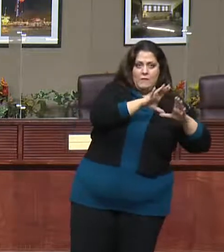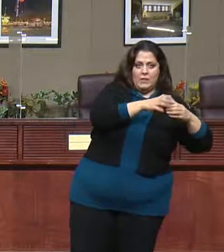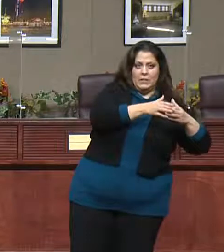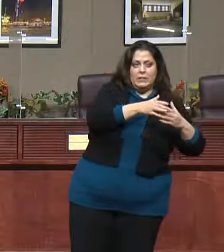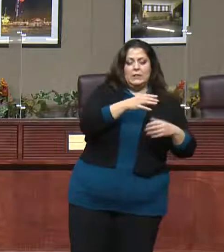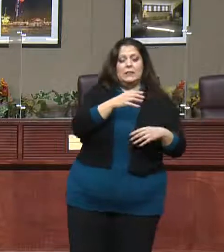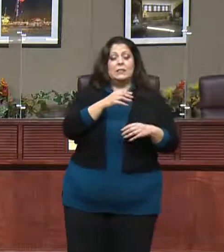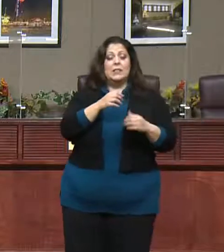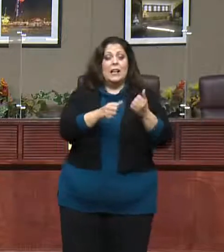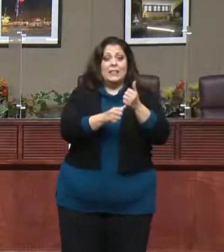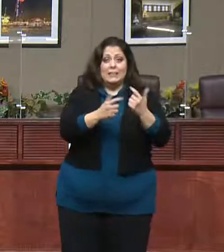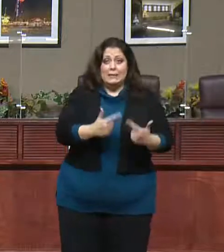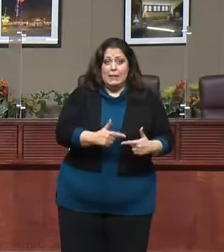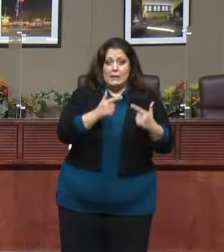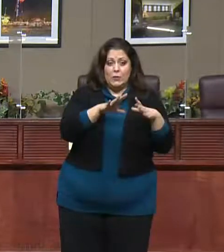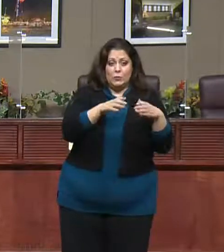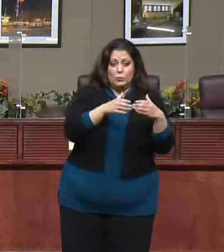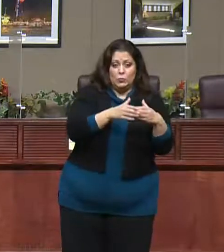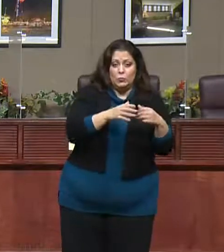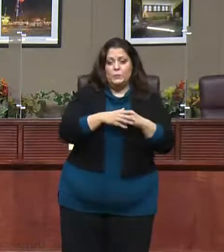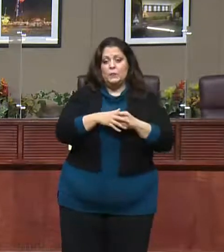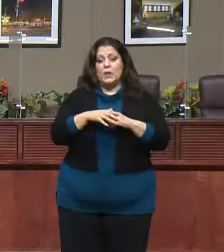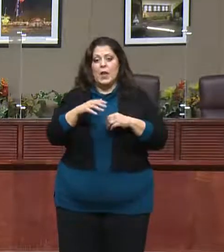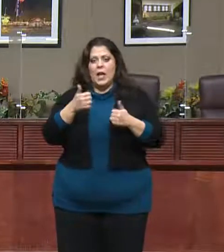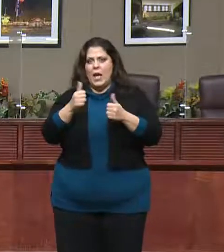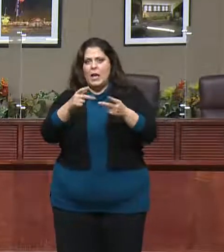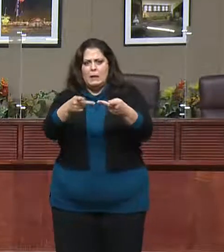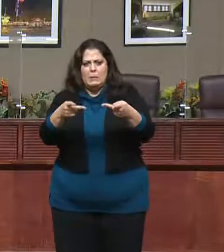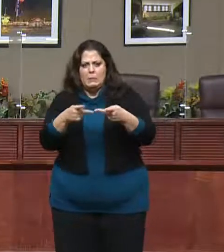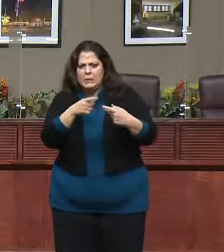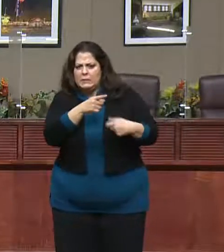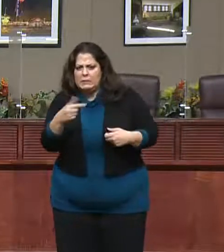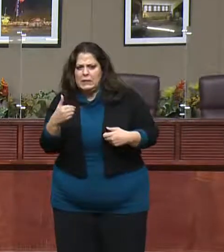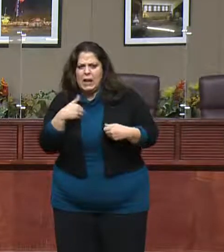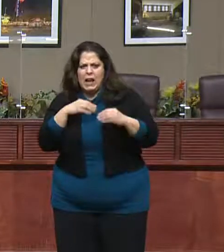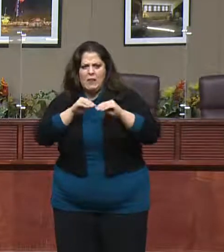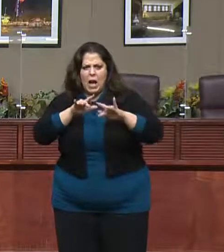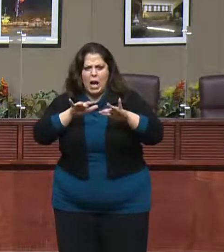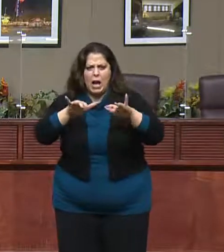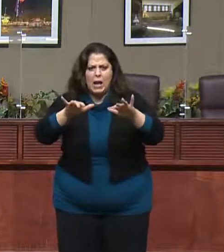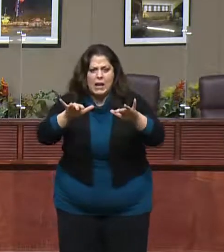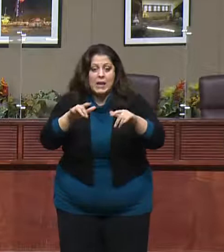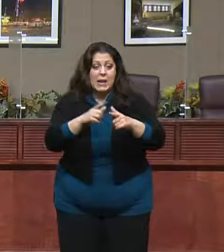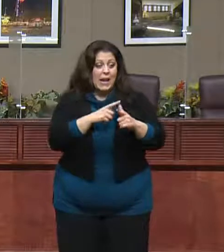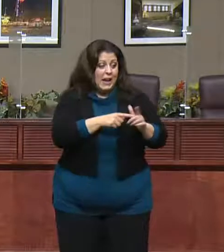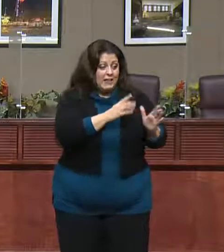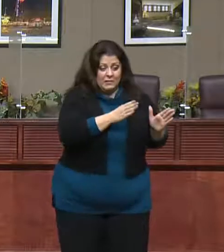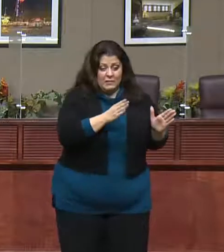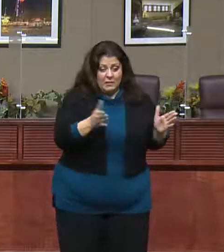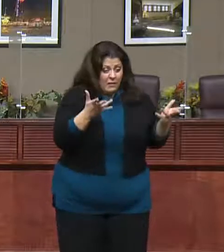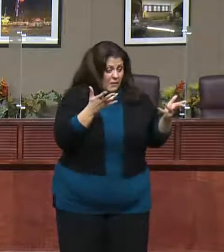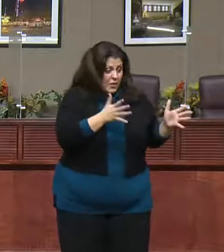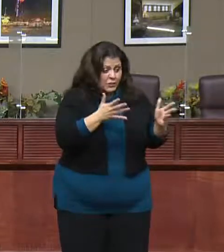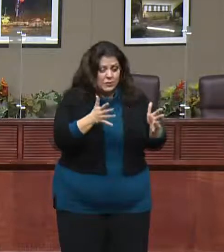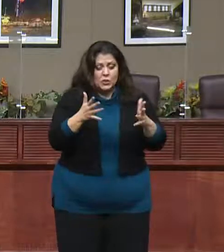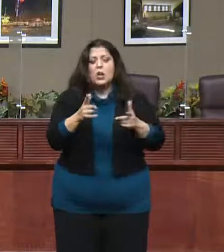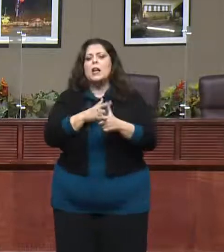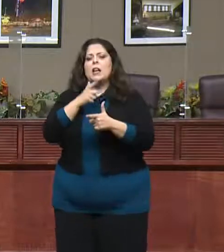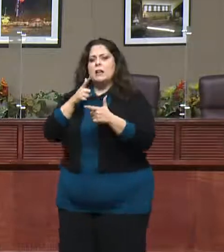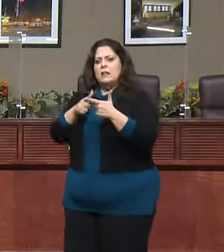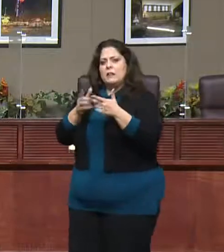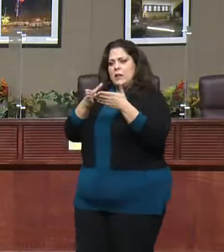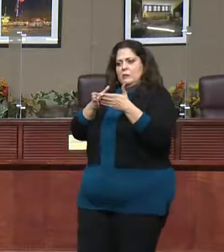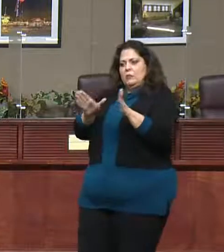experiencing an outbreak. And then when we are finished with those cases, then we could move into the general population of